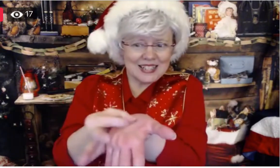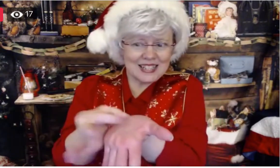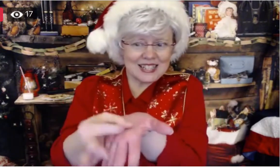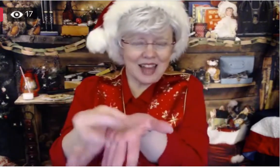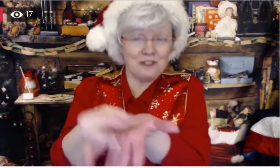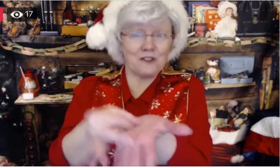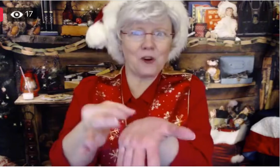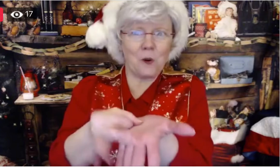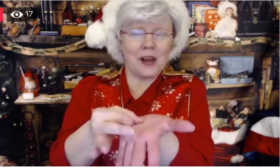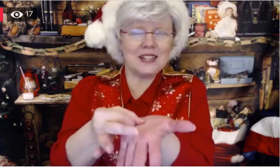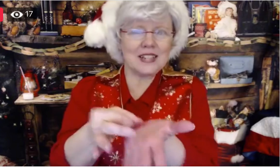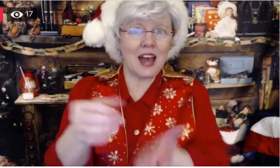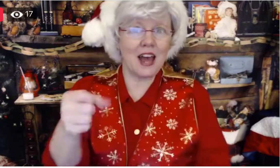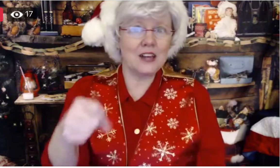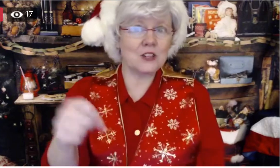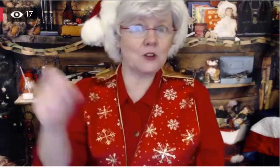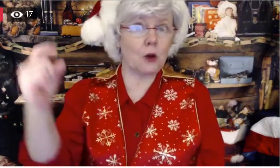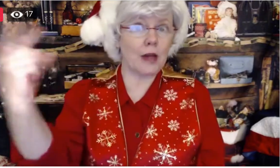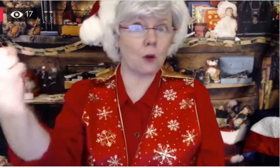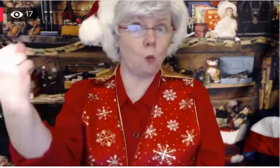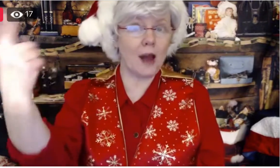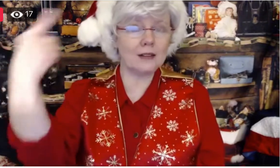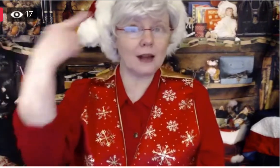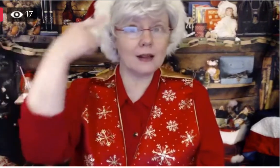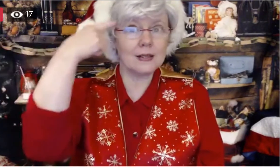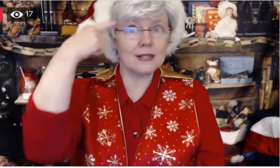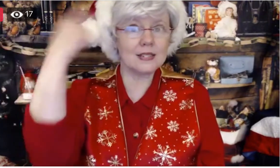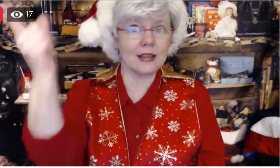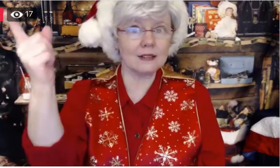is the sign for coins. So you go like 1 cent,